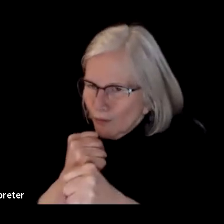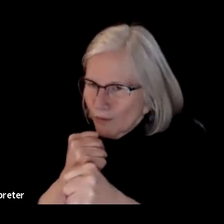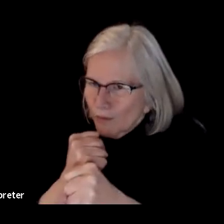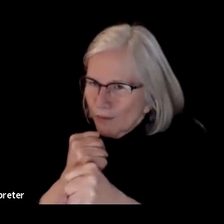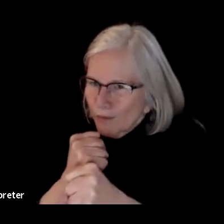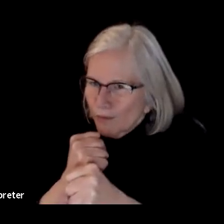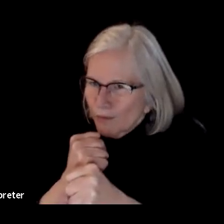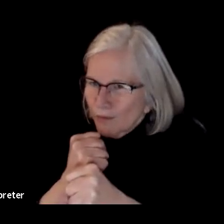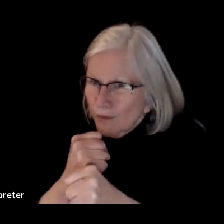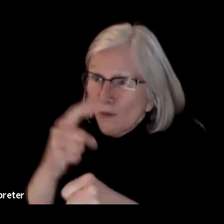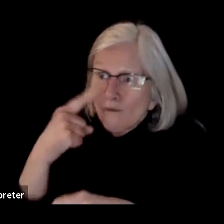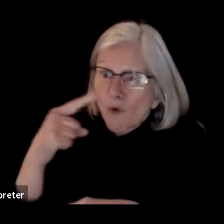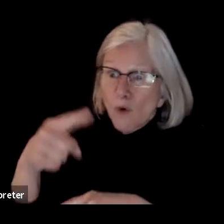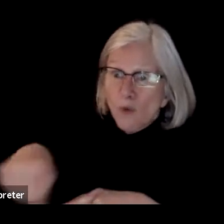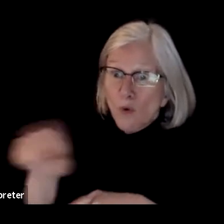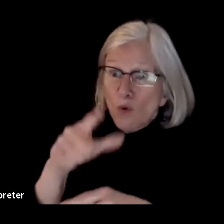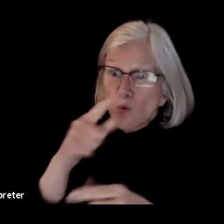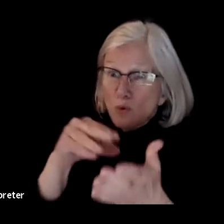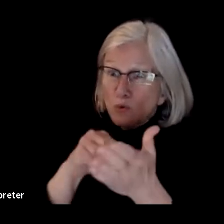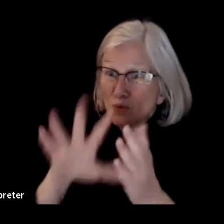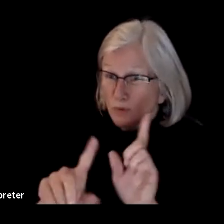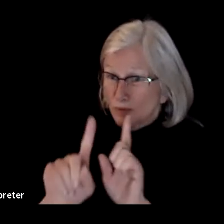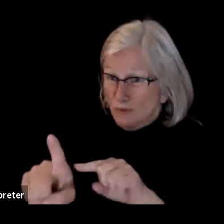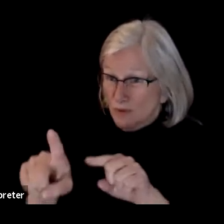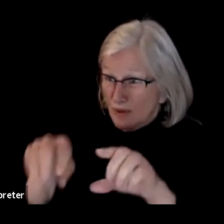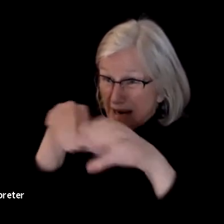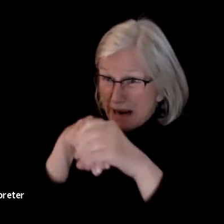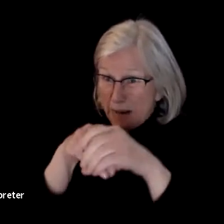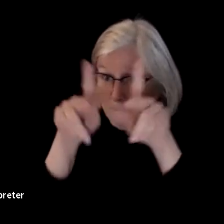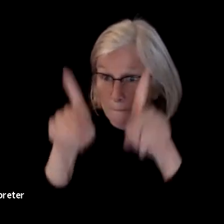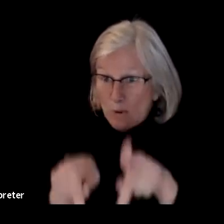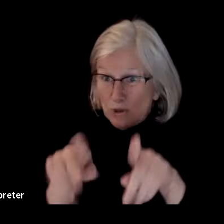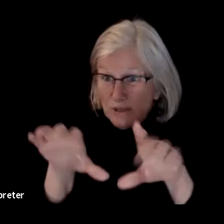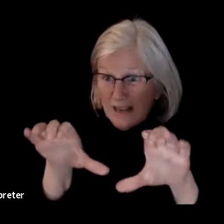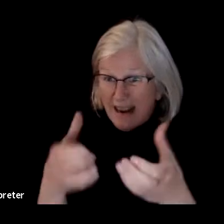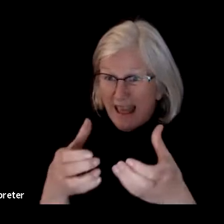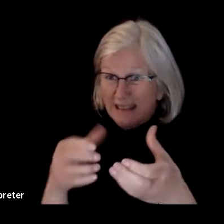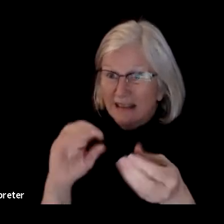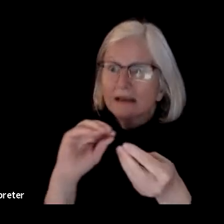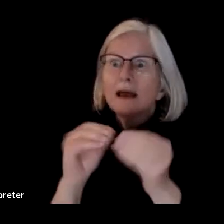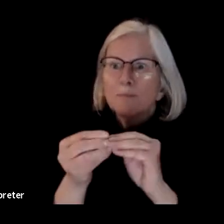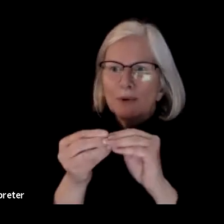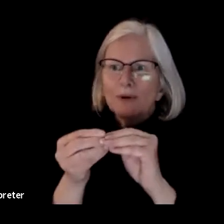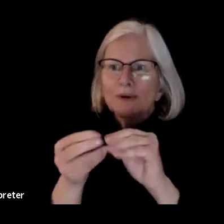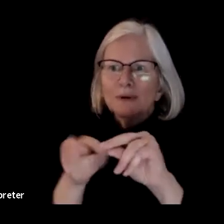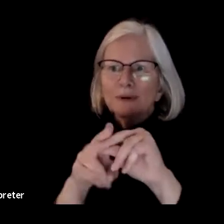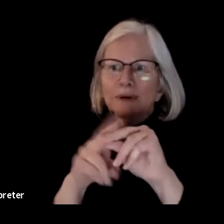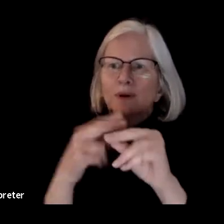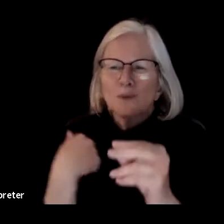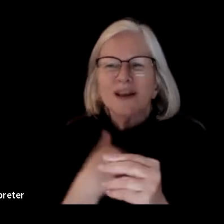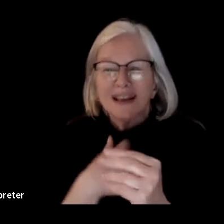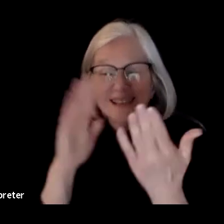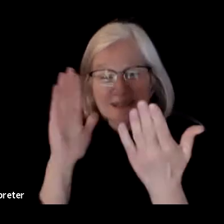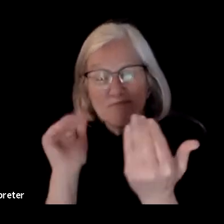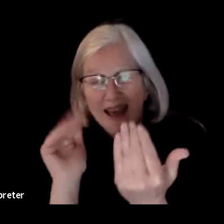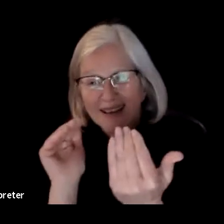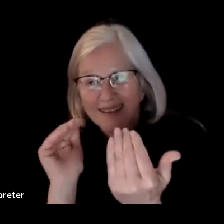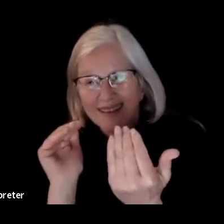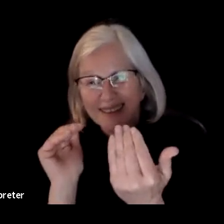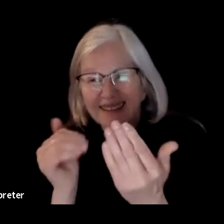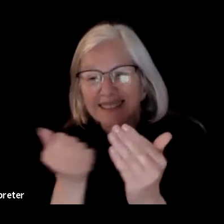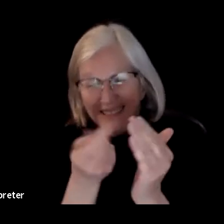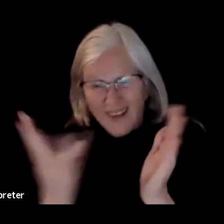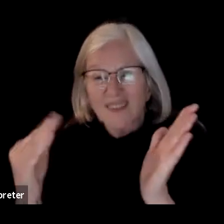in-person classes continues to increase, with thousands more expected to return to the classroom in coming